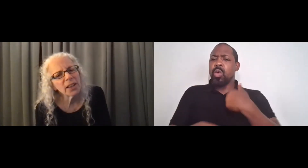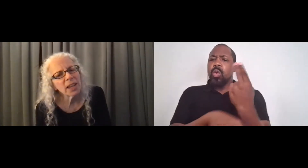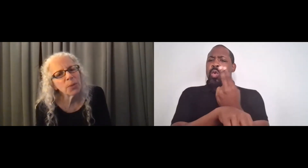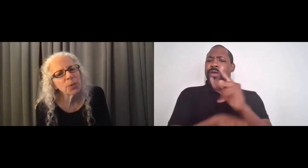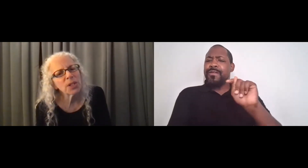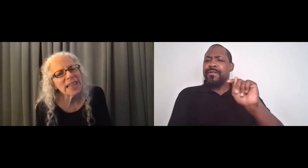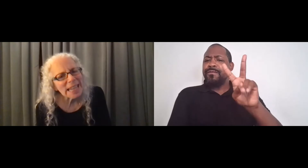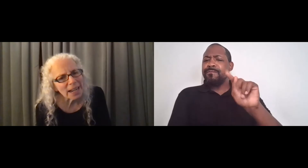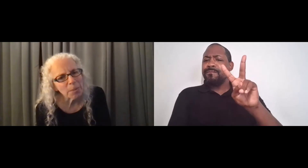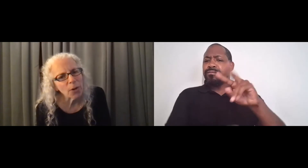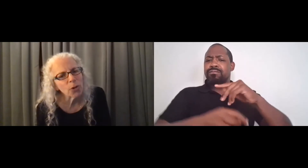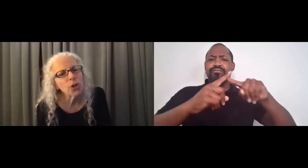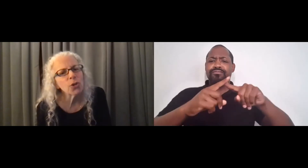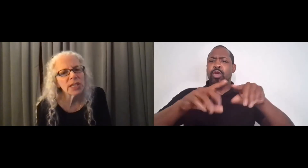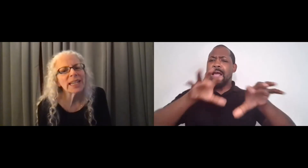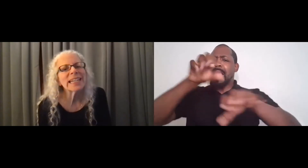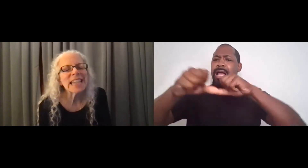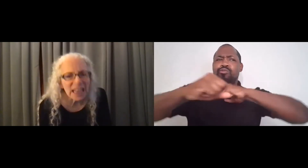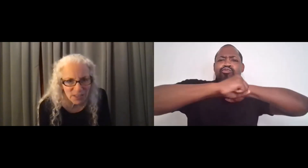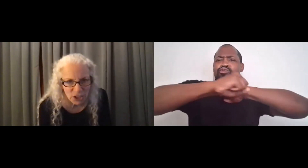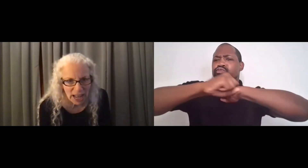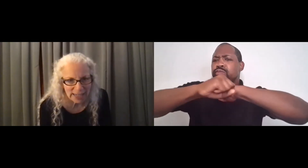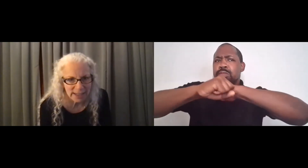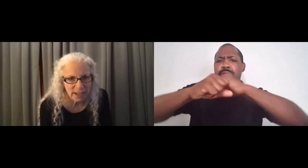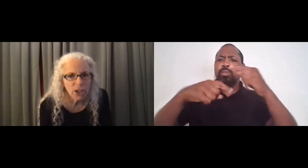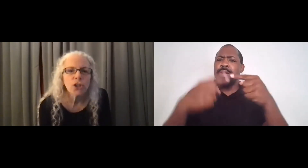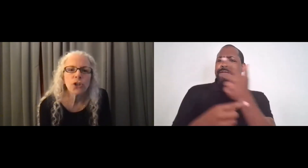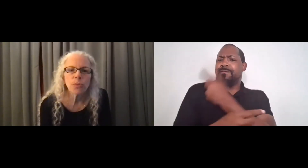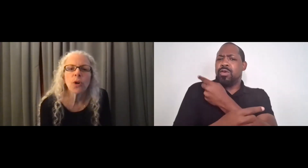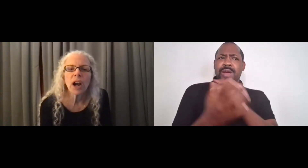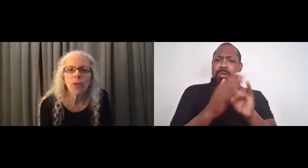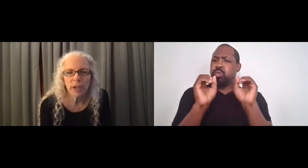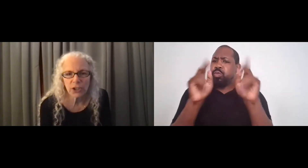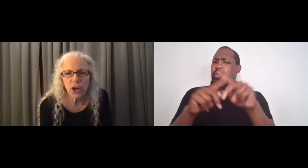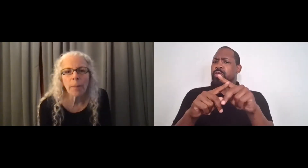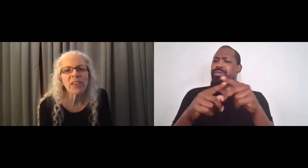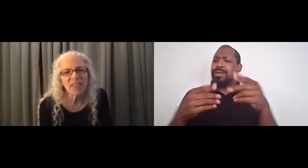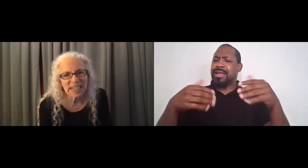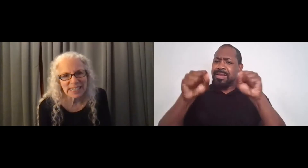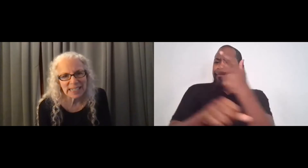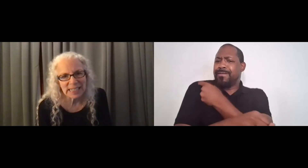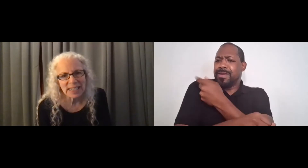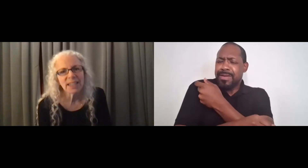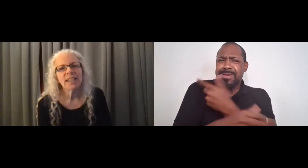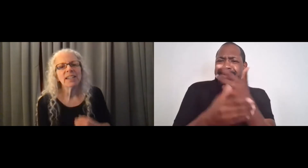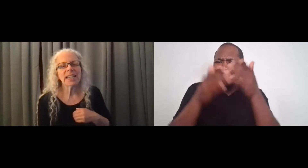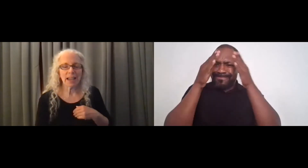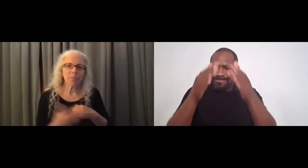and we were thinking about using television ads to do more outreach about the vaccines, to get